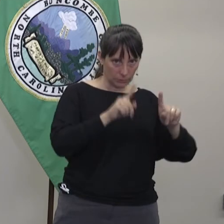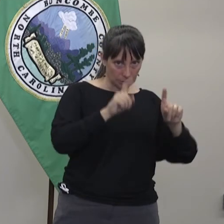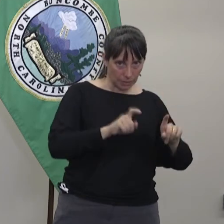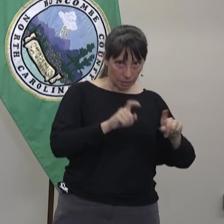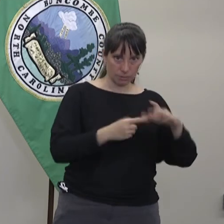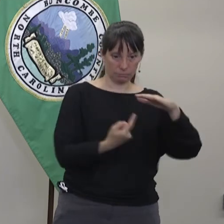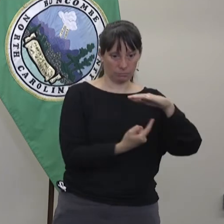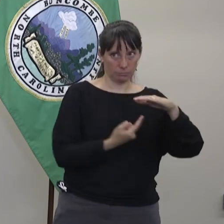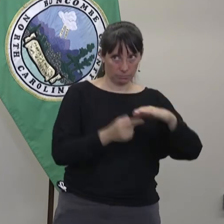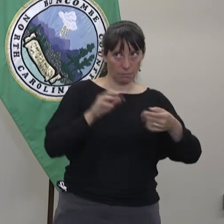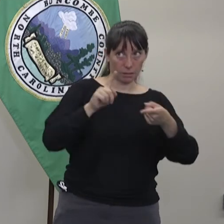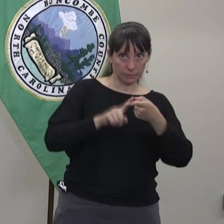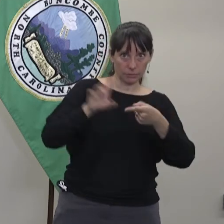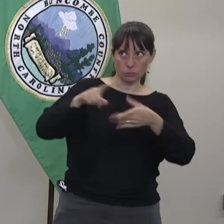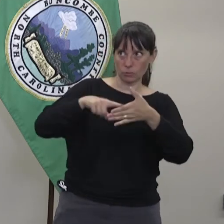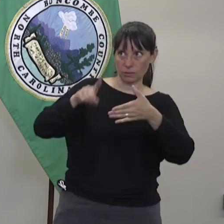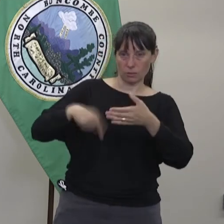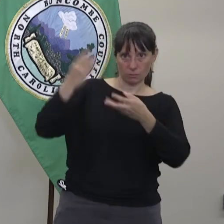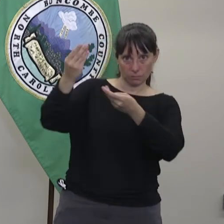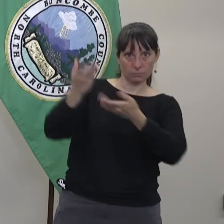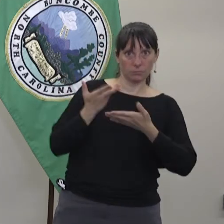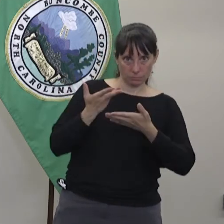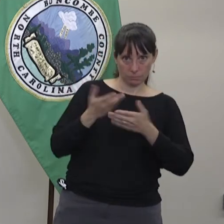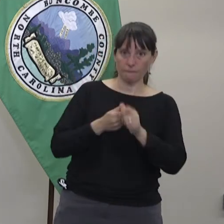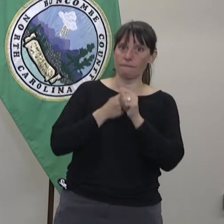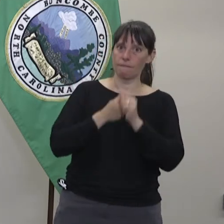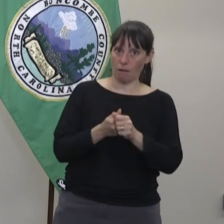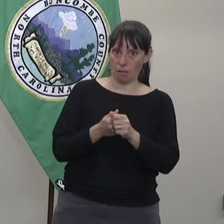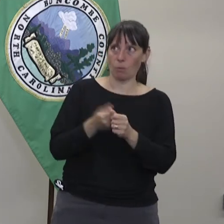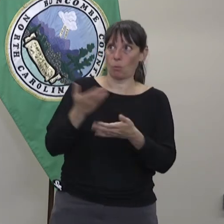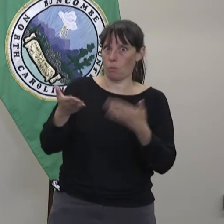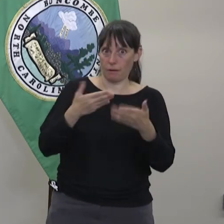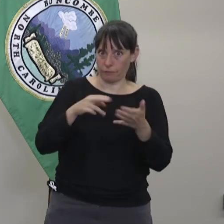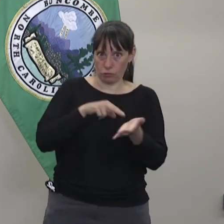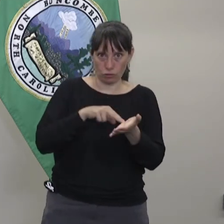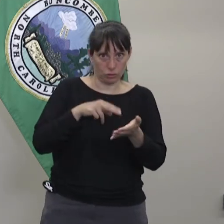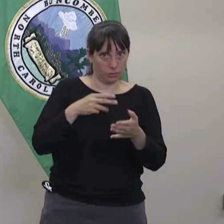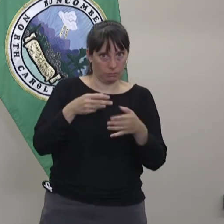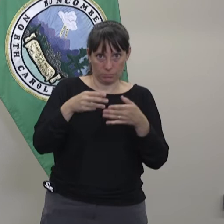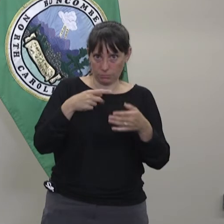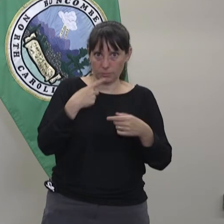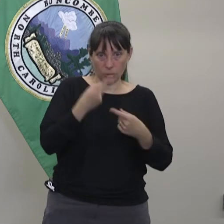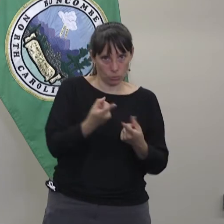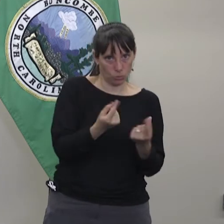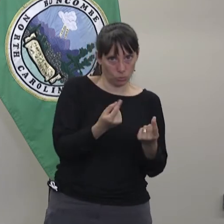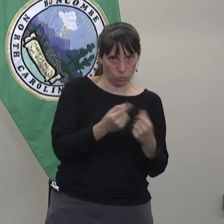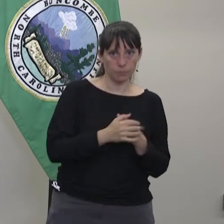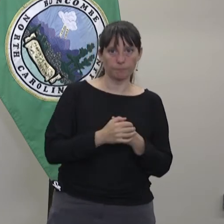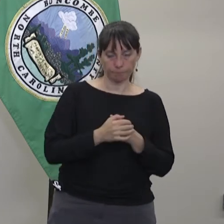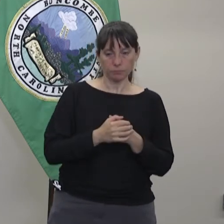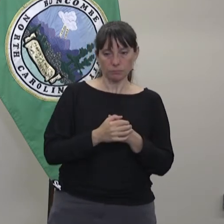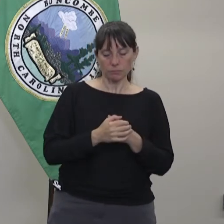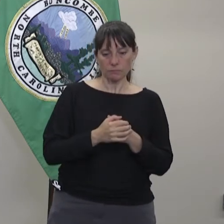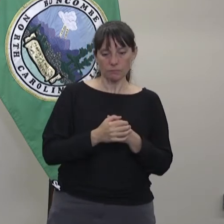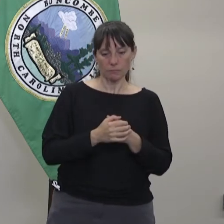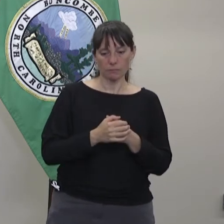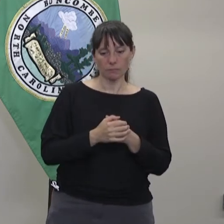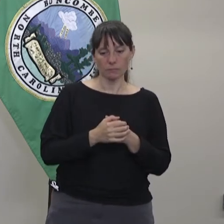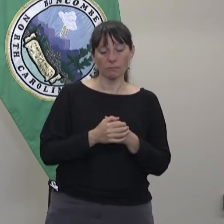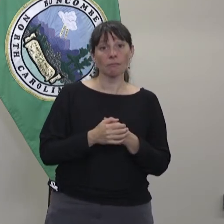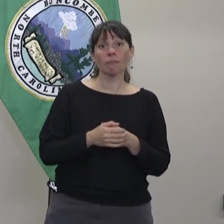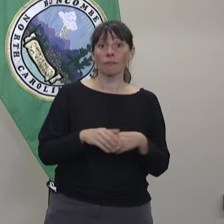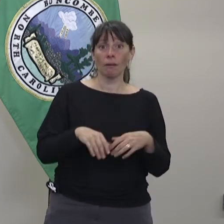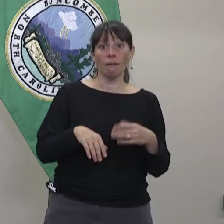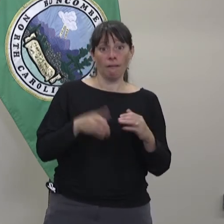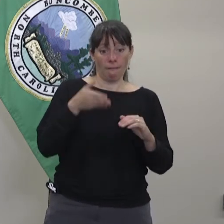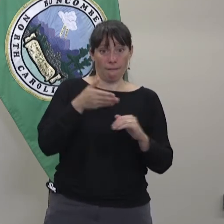Once a case is identified, local public health works with the case to identify their close contacts. Contact tracing